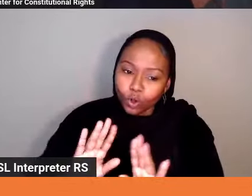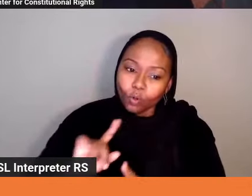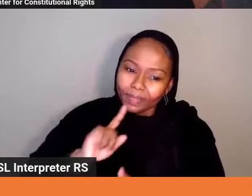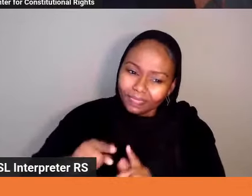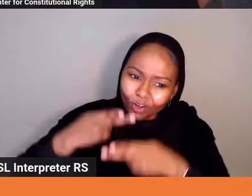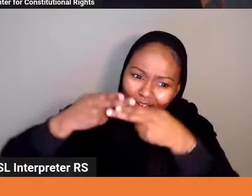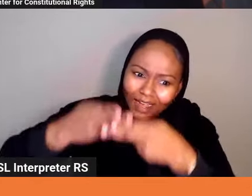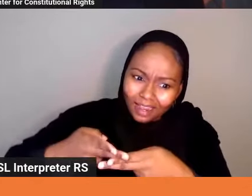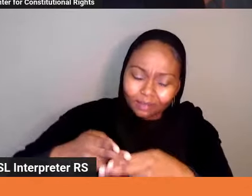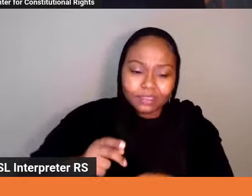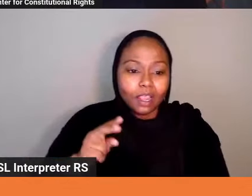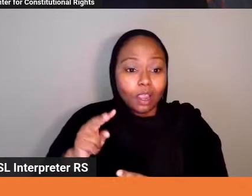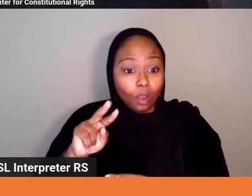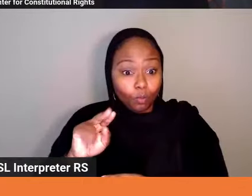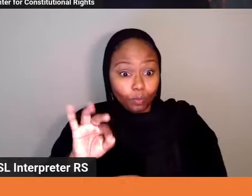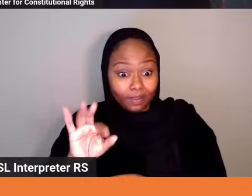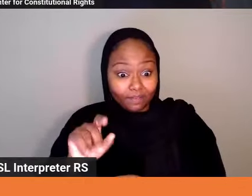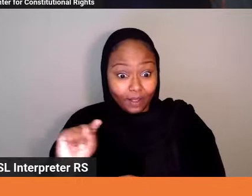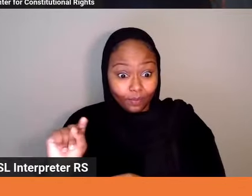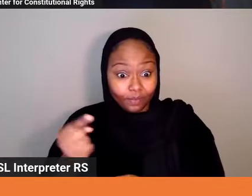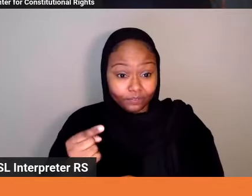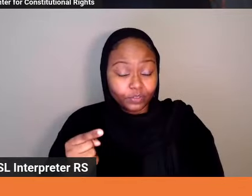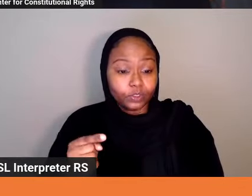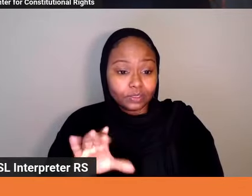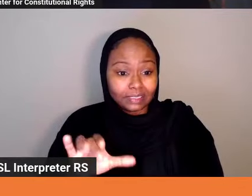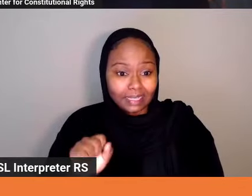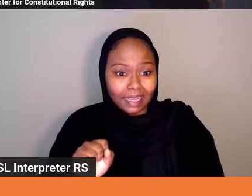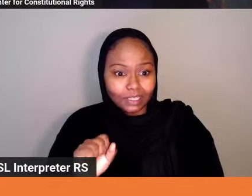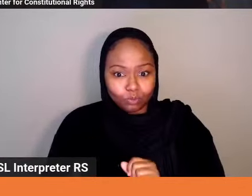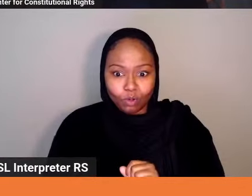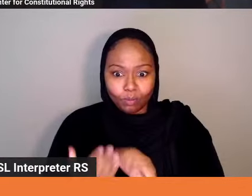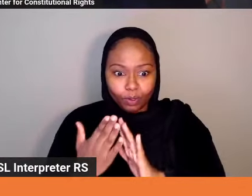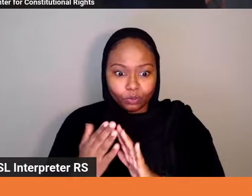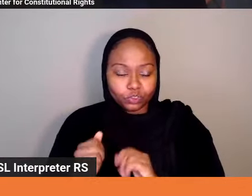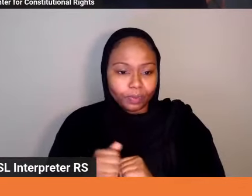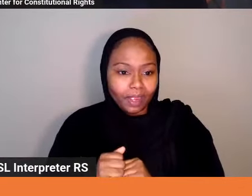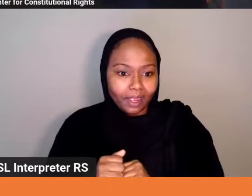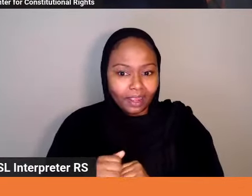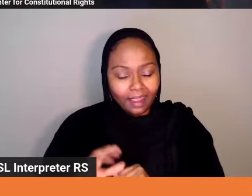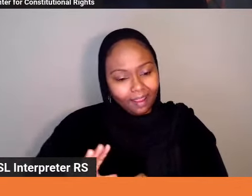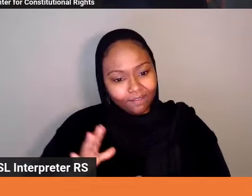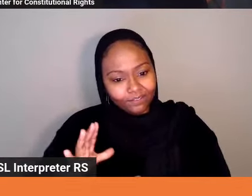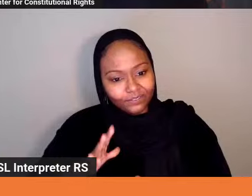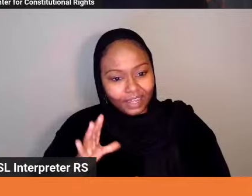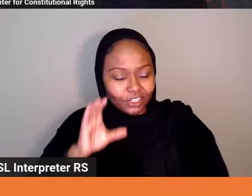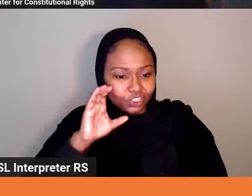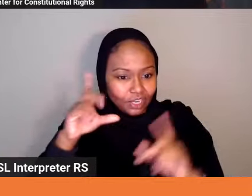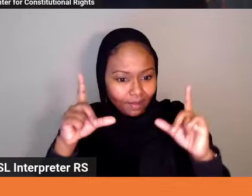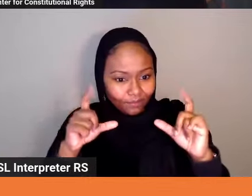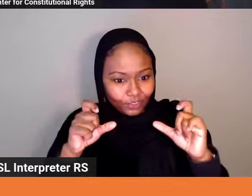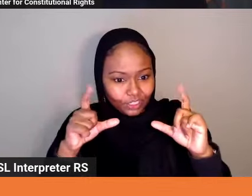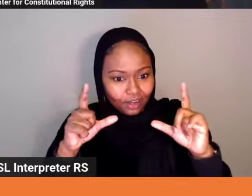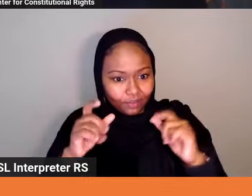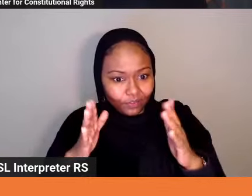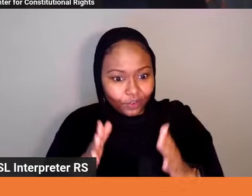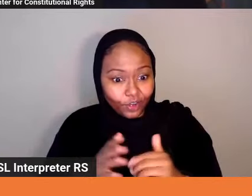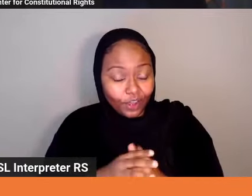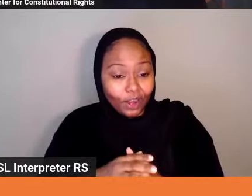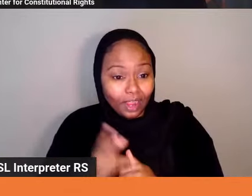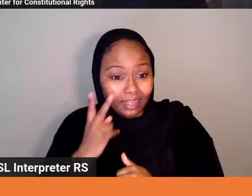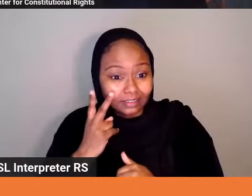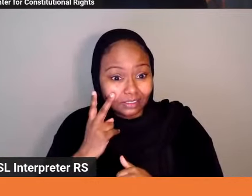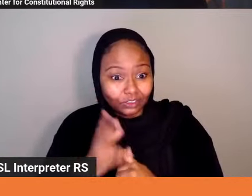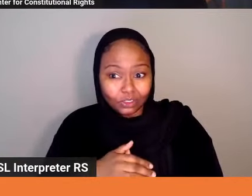filed the first case, we were approached by a fashion photographer who saw the dehumanizing,